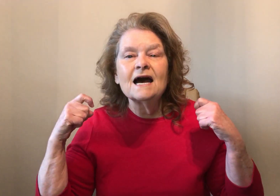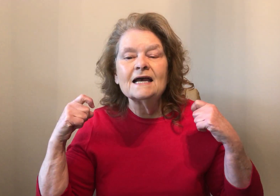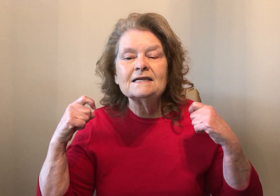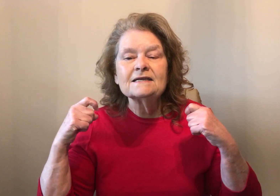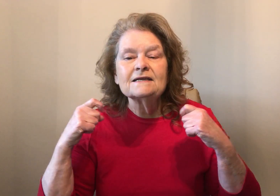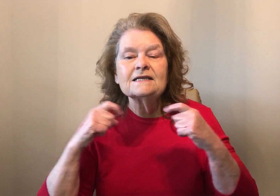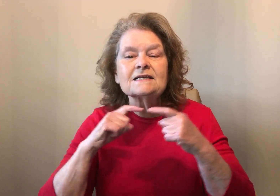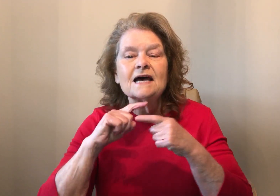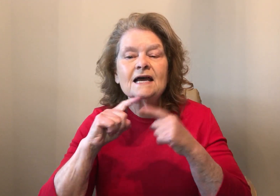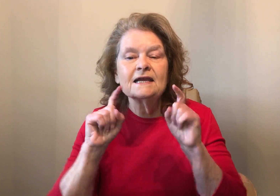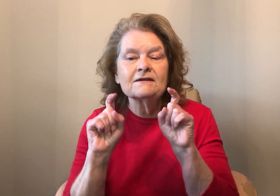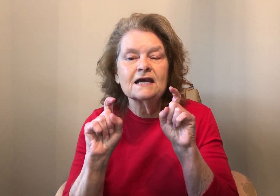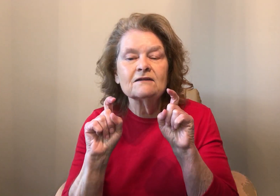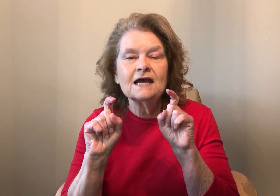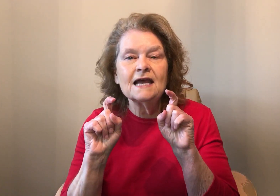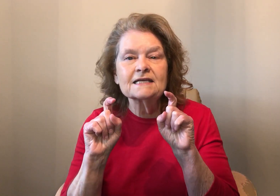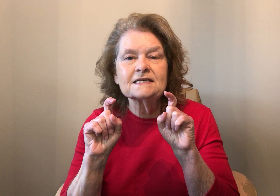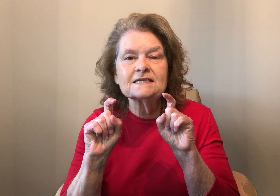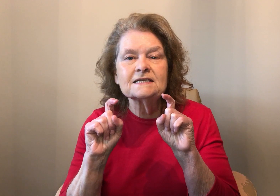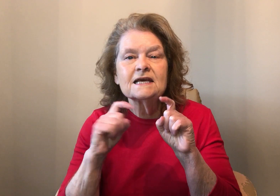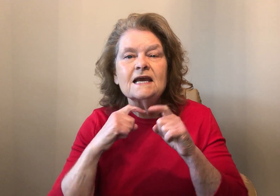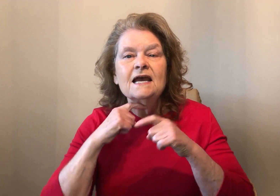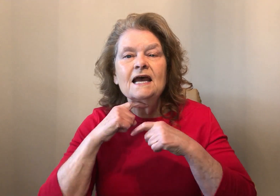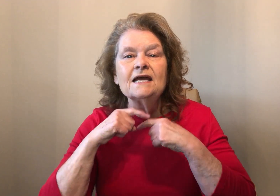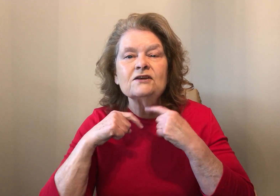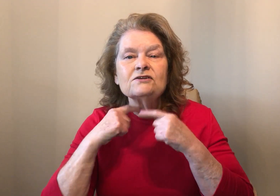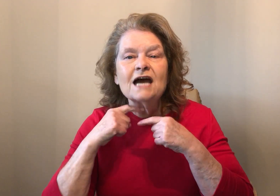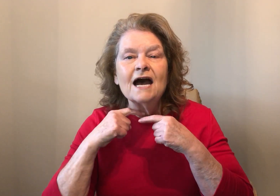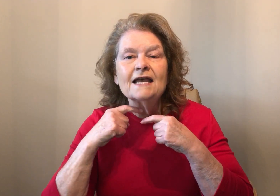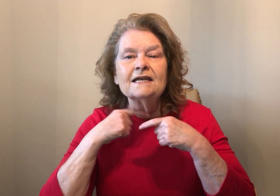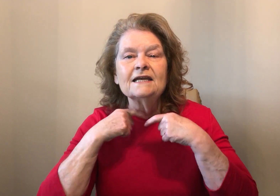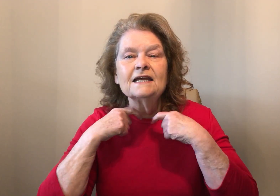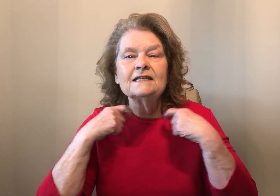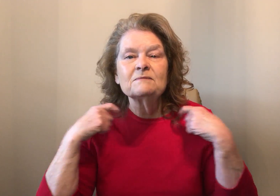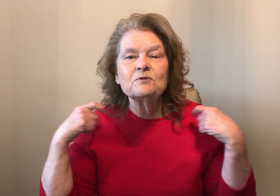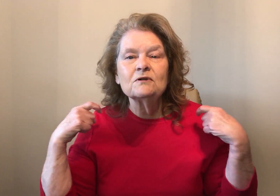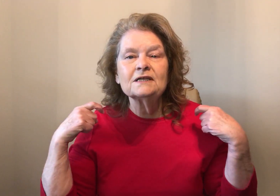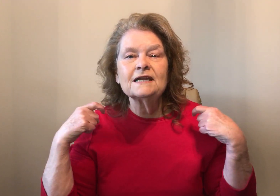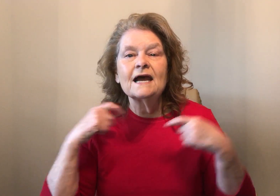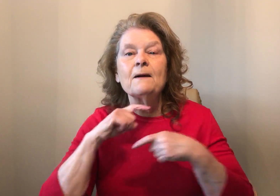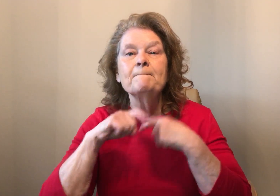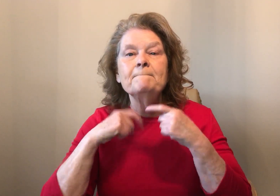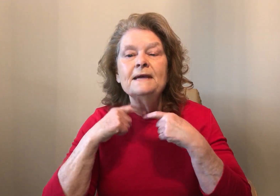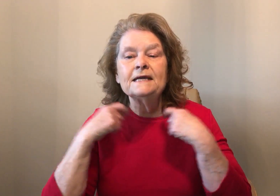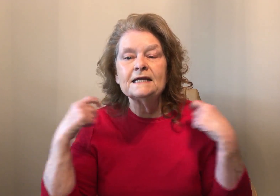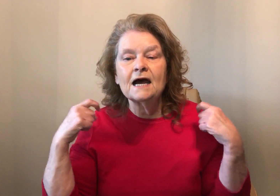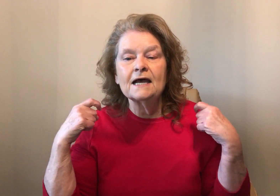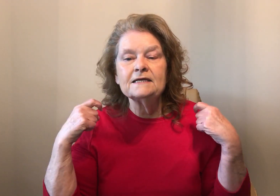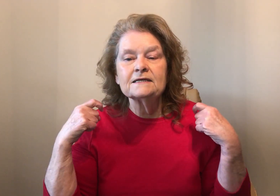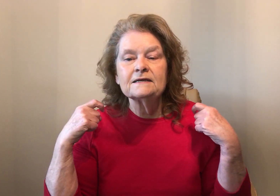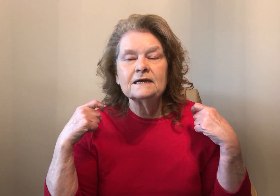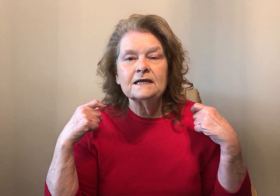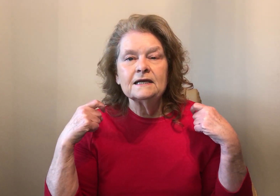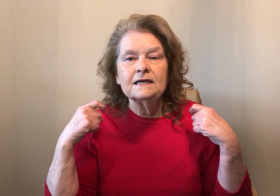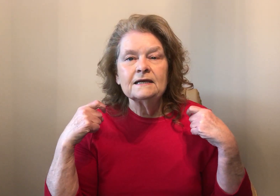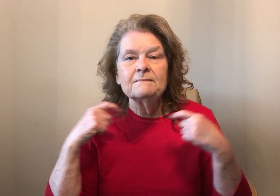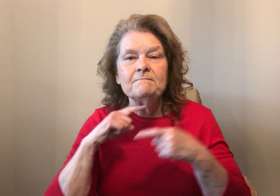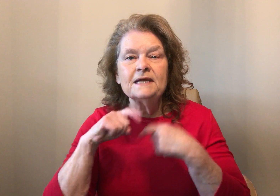Mennonite, it's like you got little X's and you're tying it and then pulling it out. Mennonite.